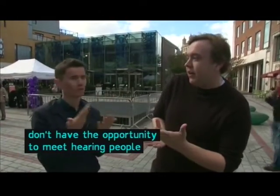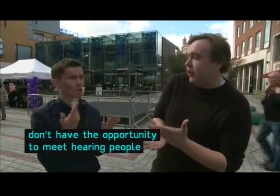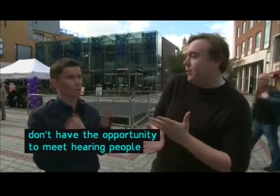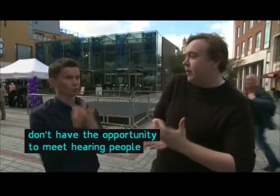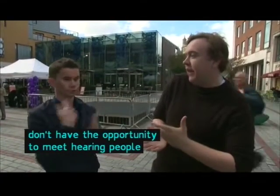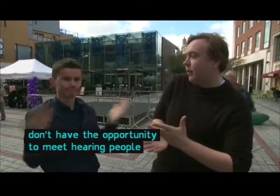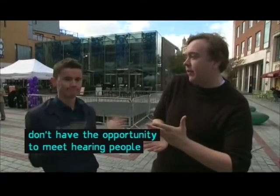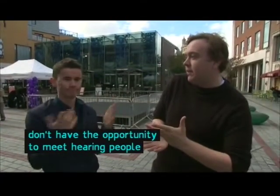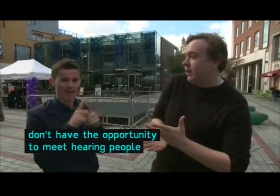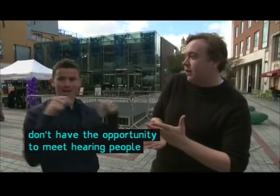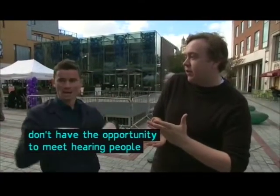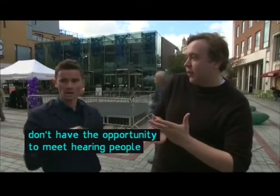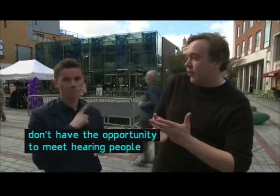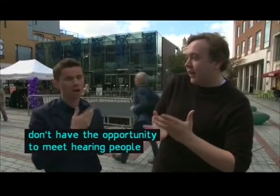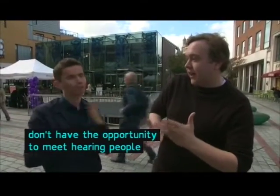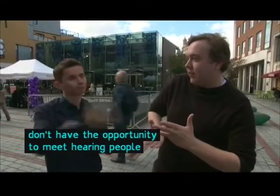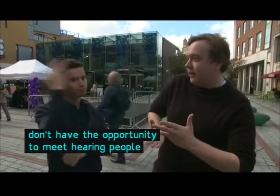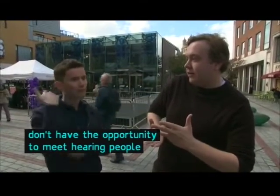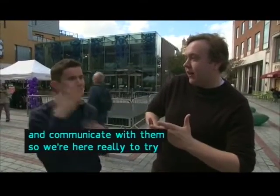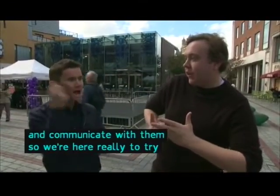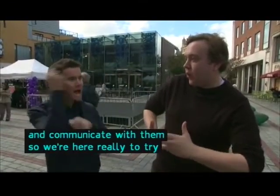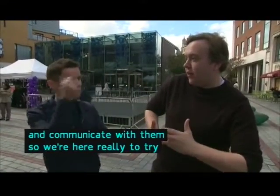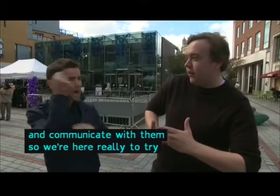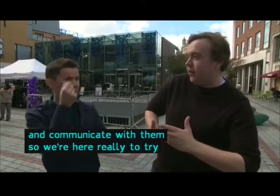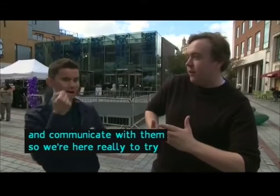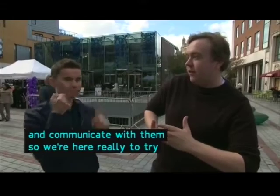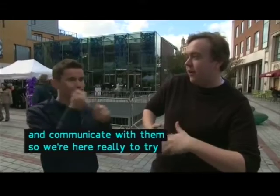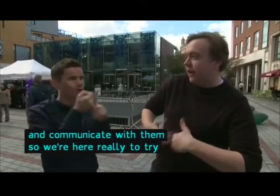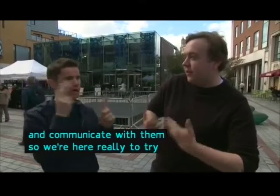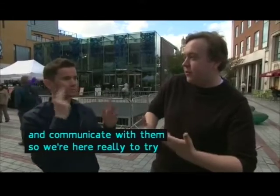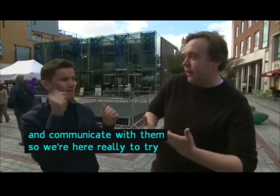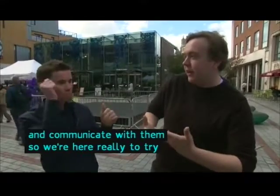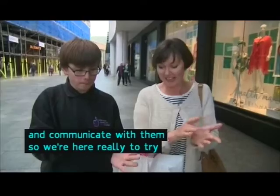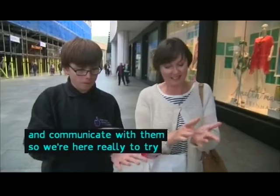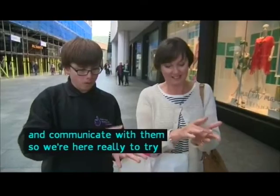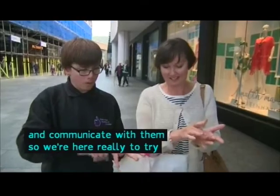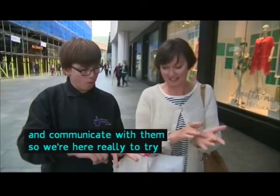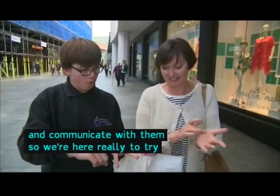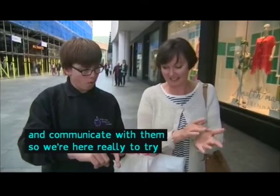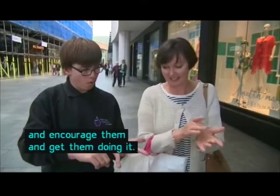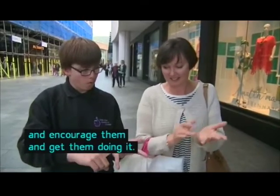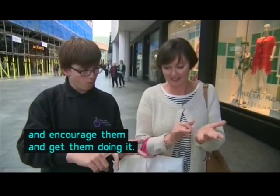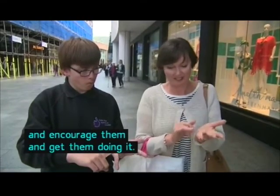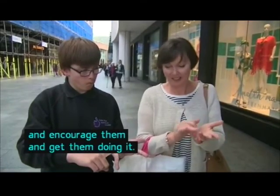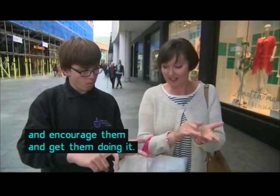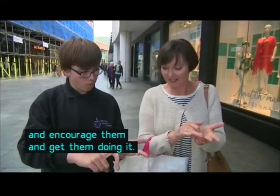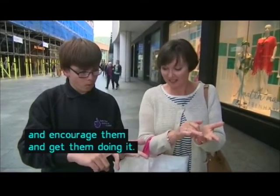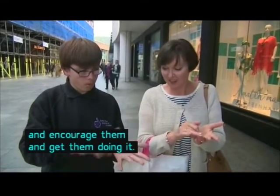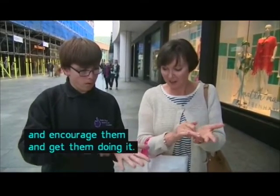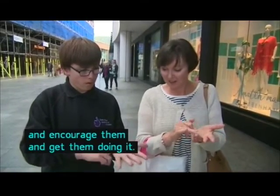and communicate with them. So we're here really to try and encourage them and get them doing it. It is Deaf Awareness Week, a week when,